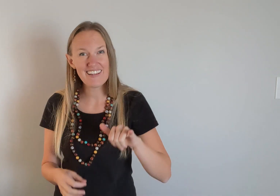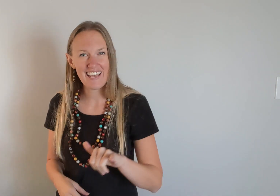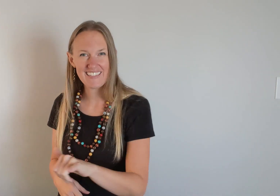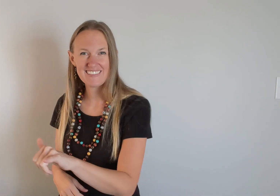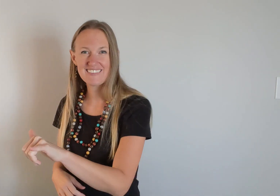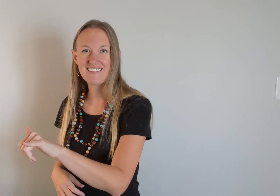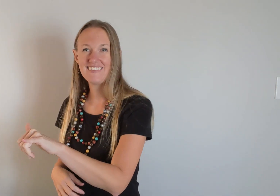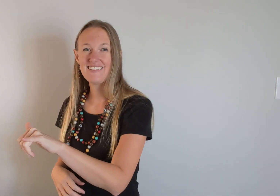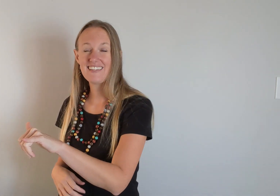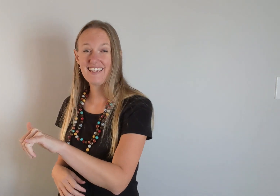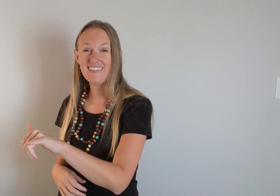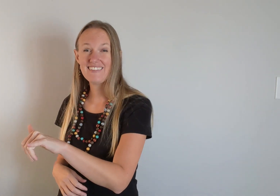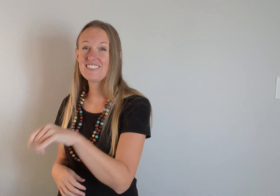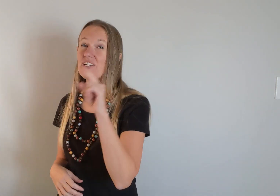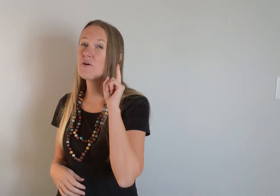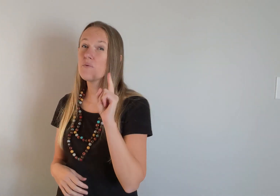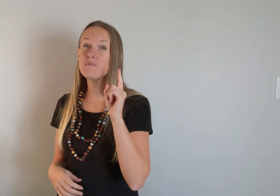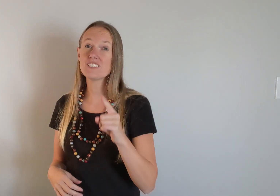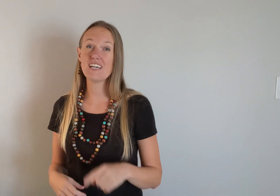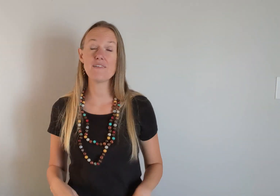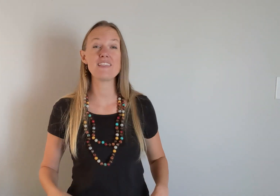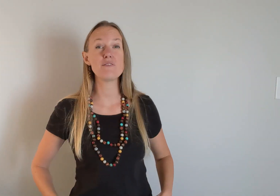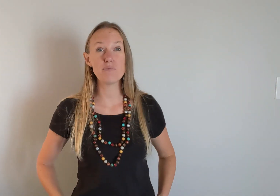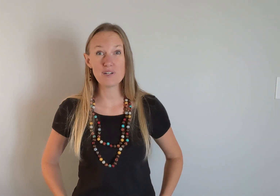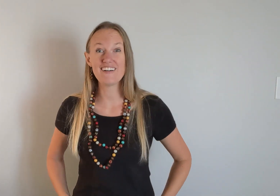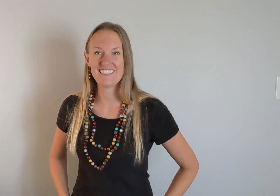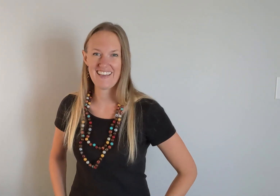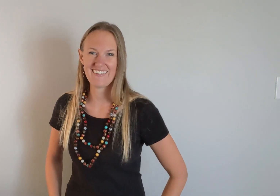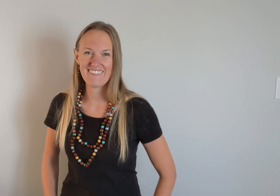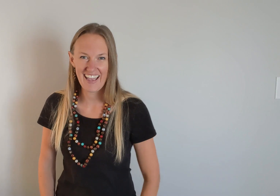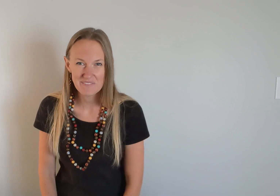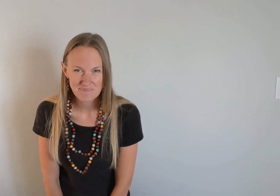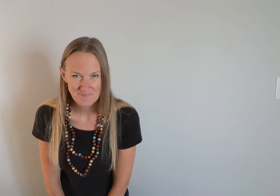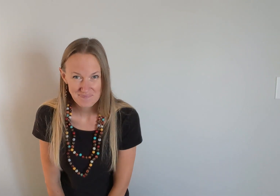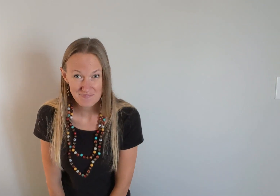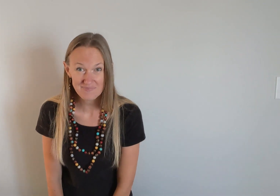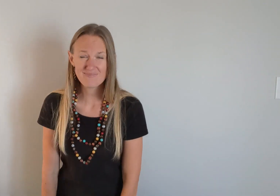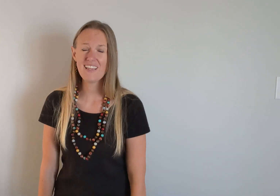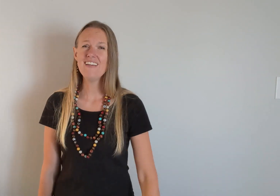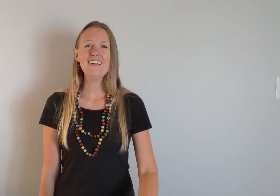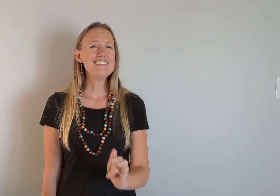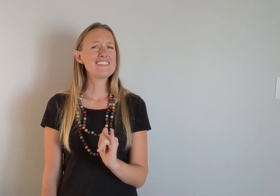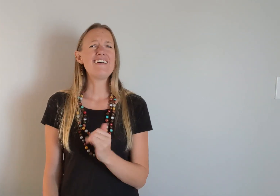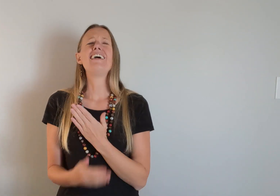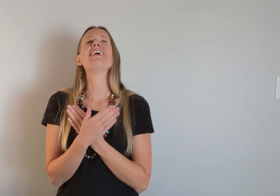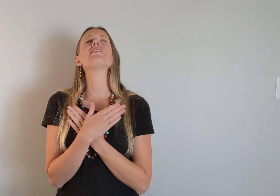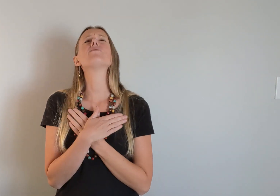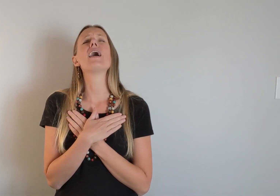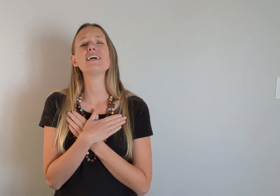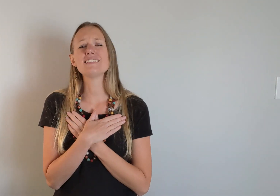faithfulness. Let's try that one more time, and then we'll put it all together, okay? So I